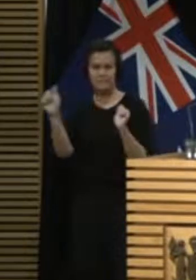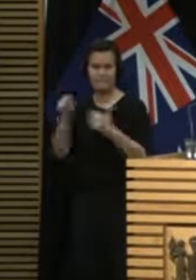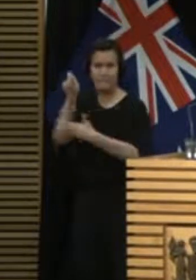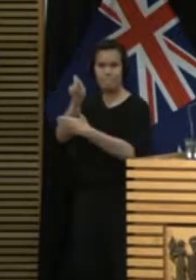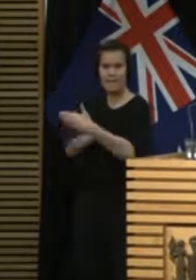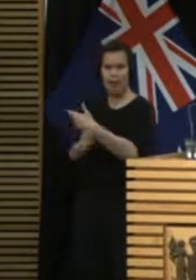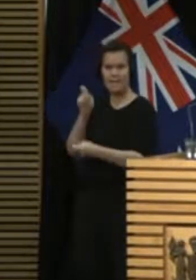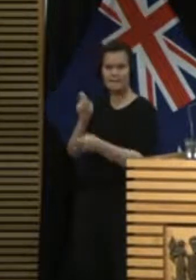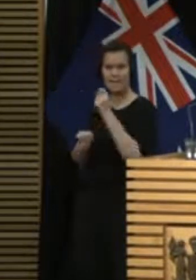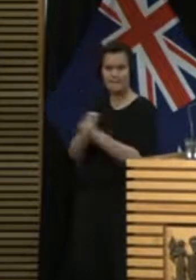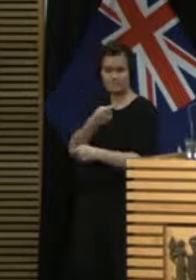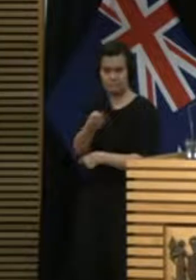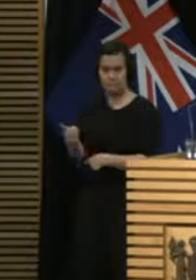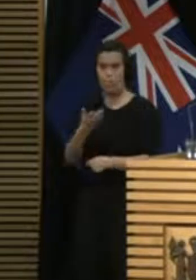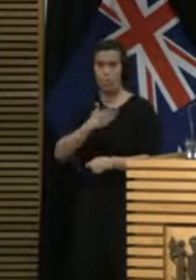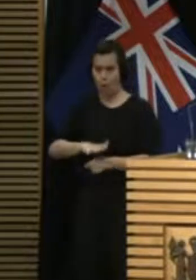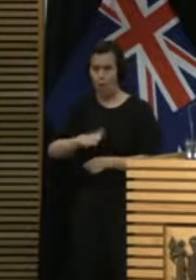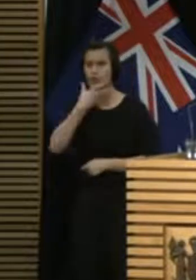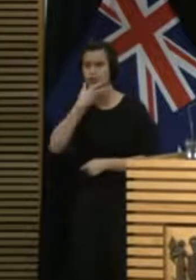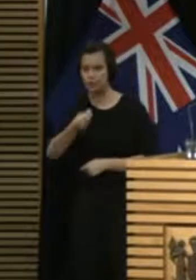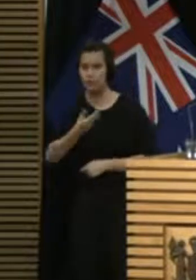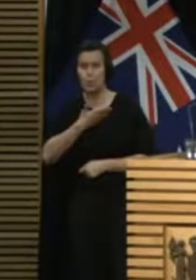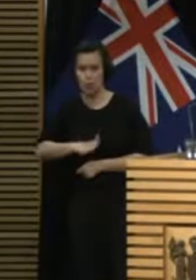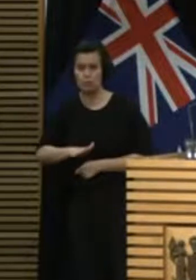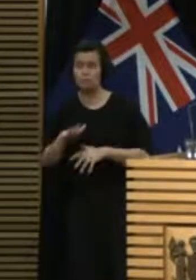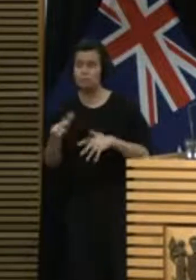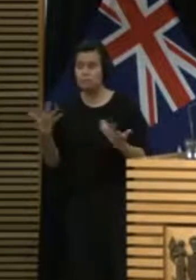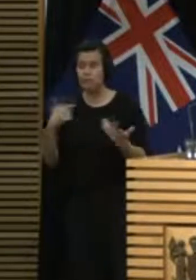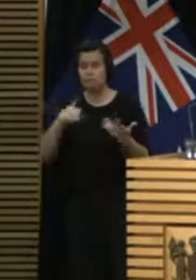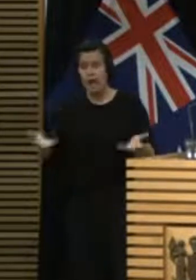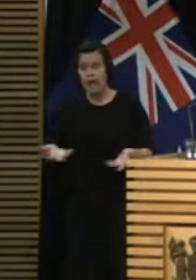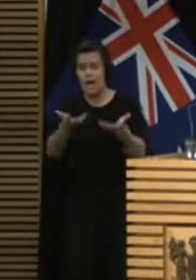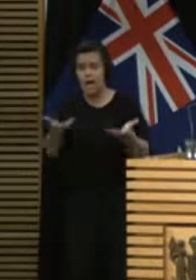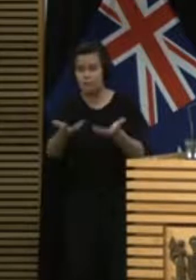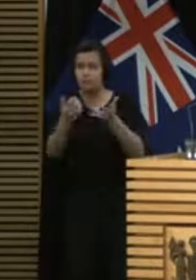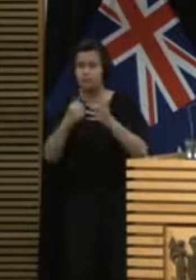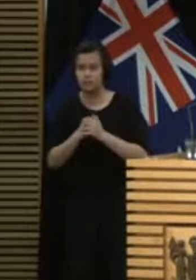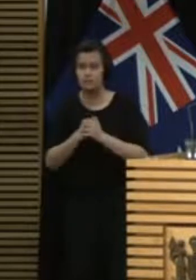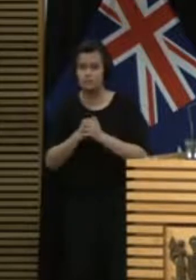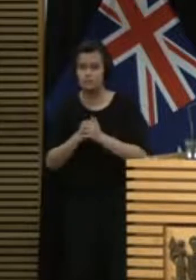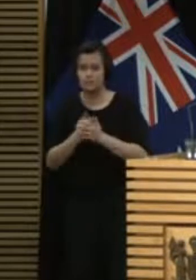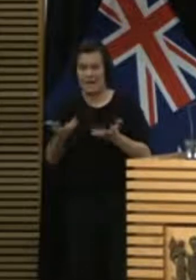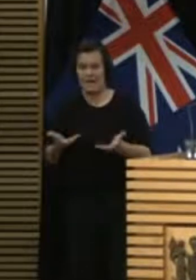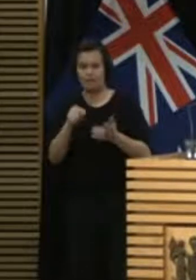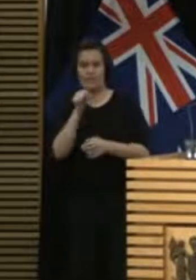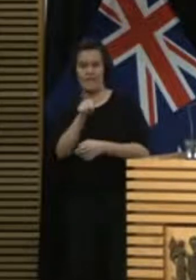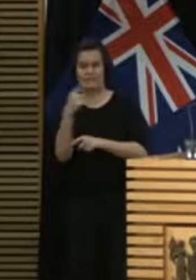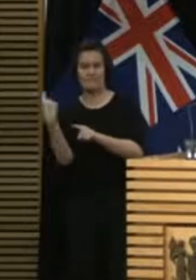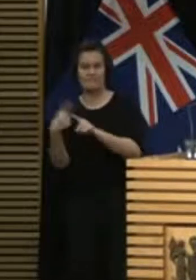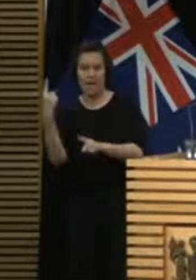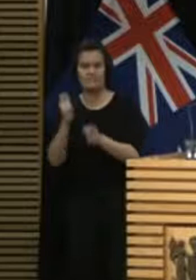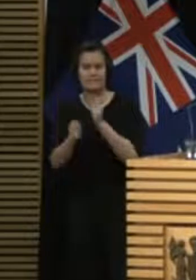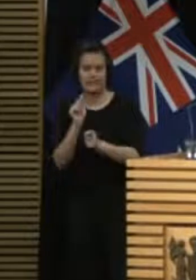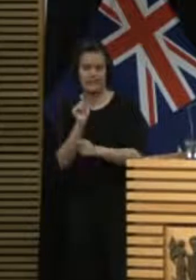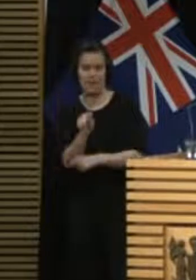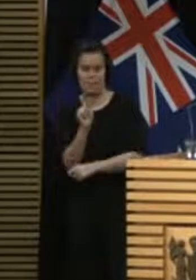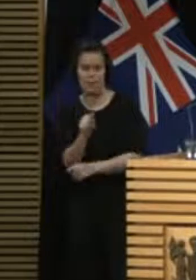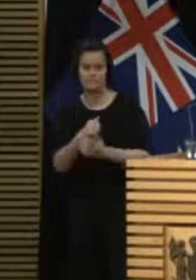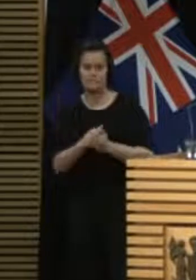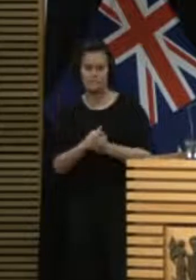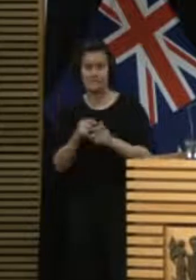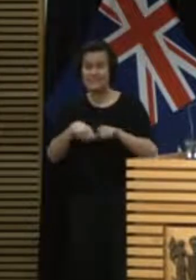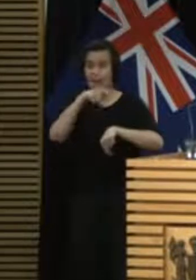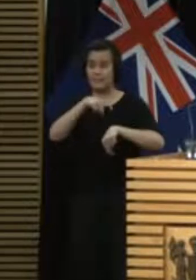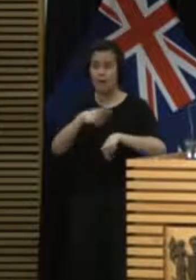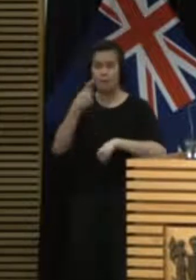we're encouraging and facilitating the use of rapid antigen testing. I should say that's again an area that we're watching closely what other countries are